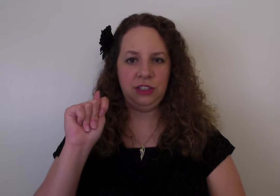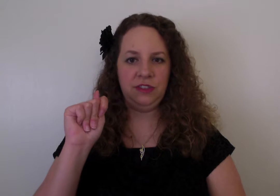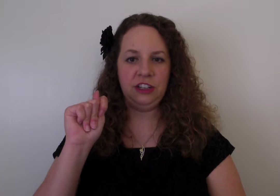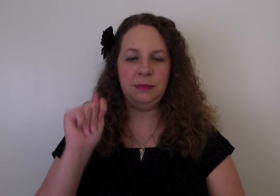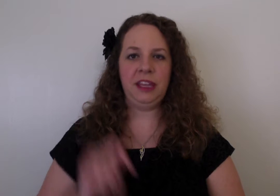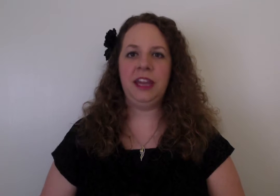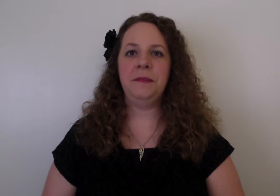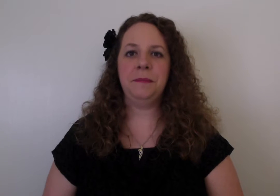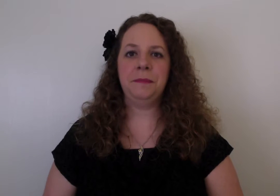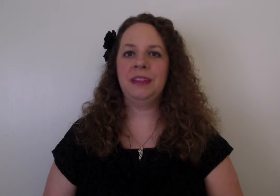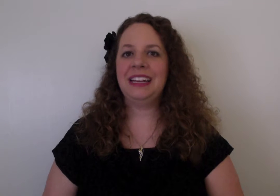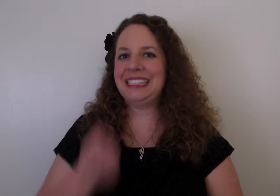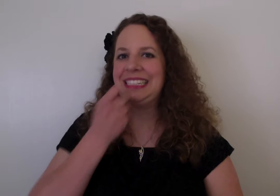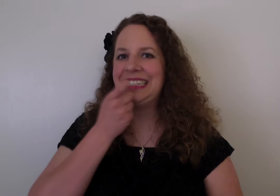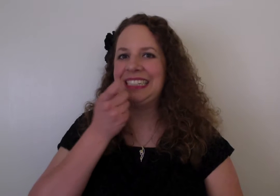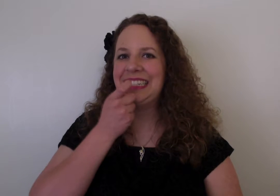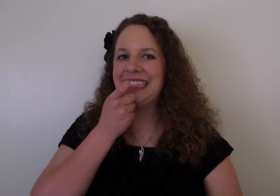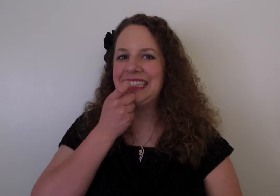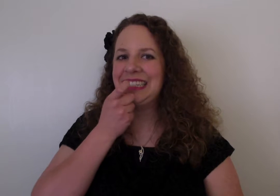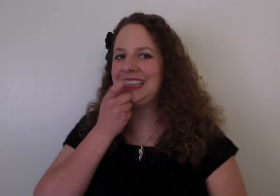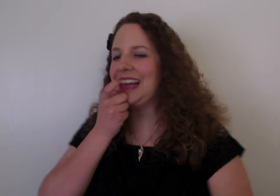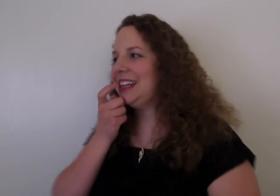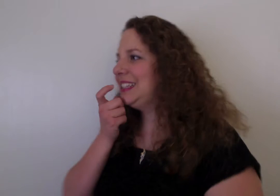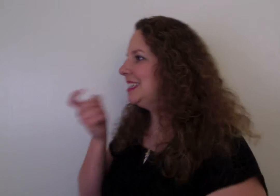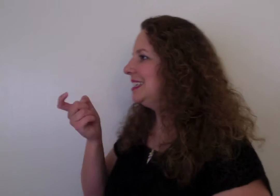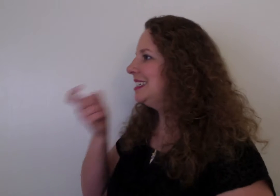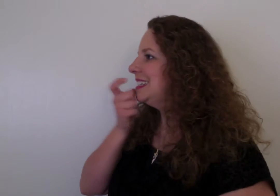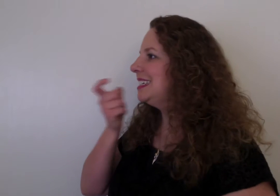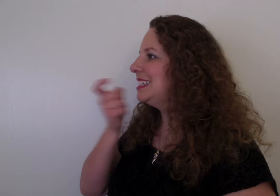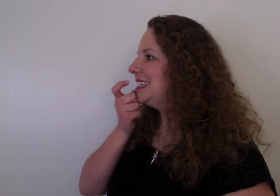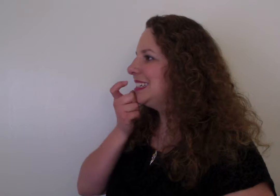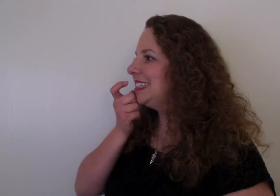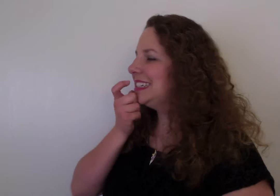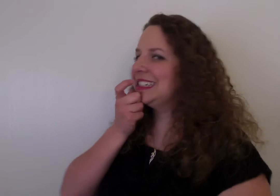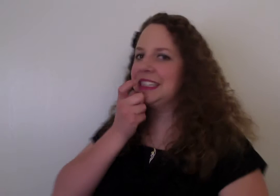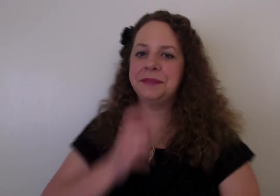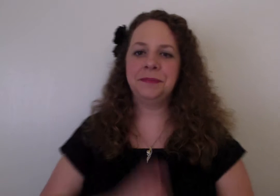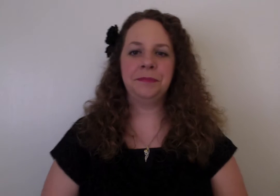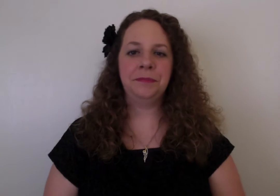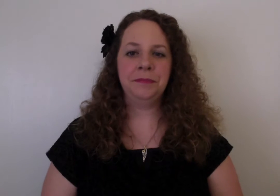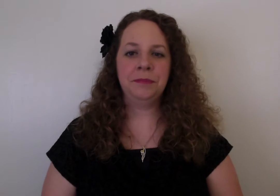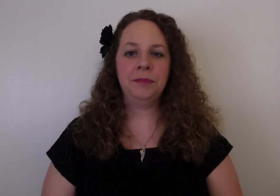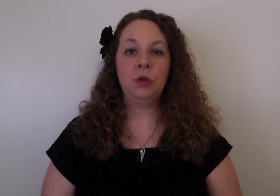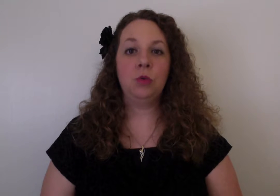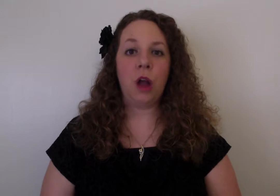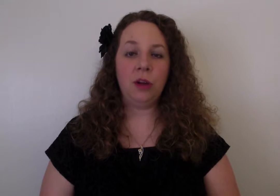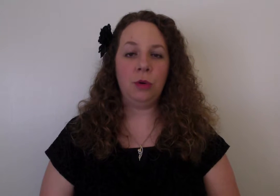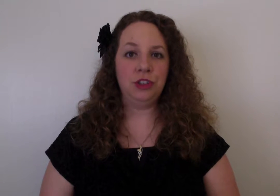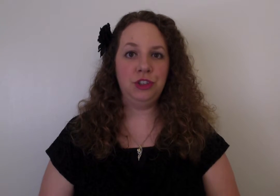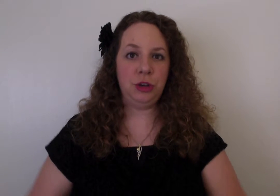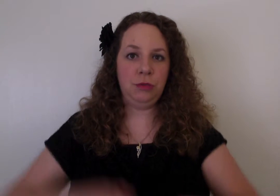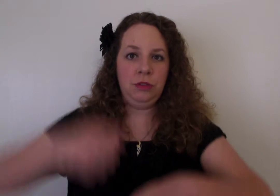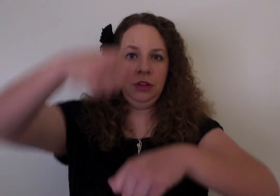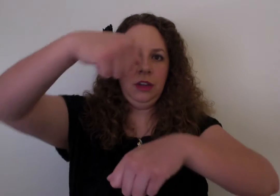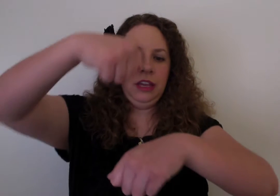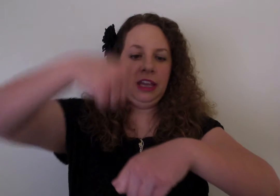fingerspelling it, glass, rock or stone, in